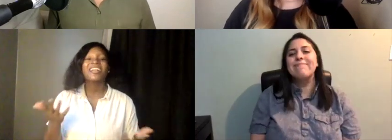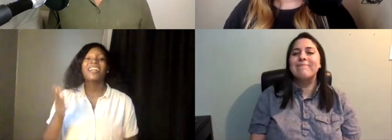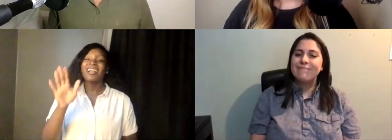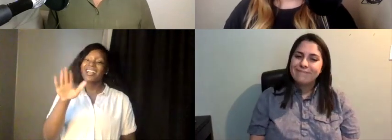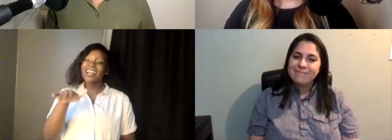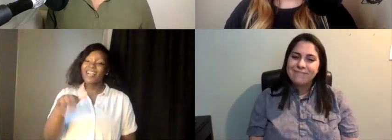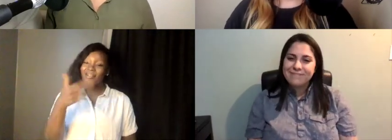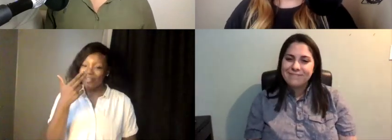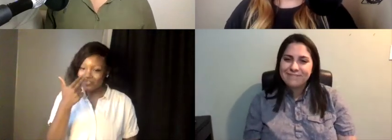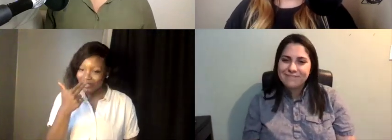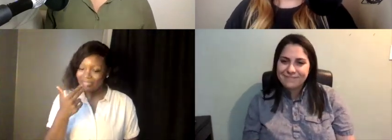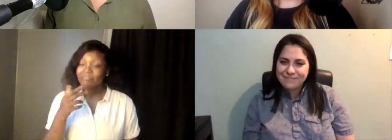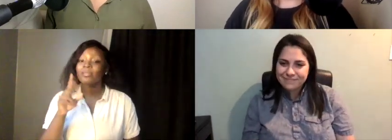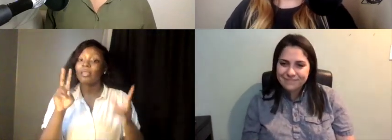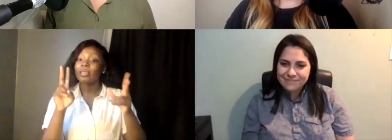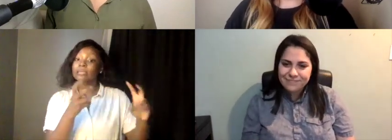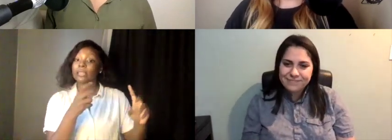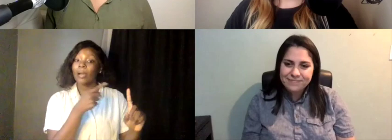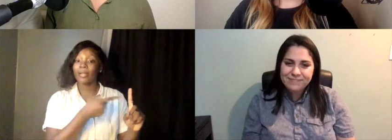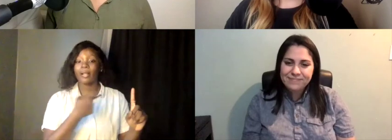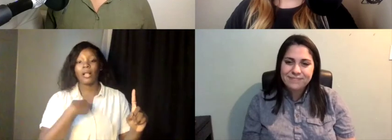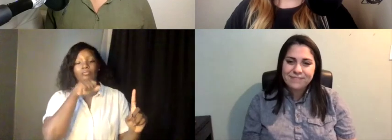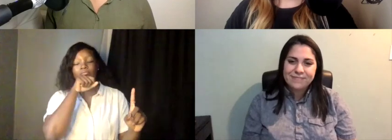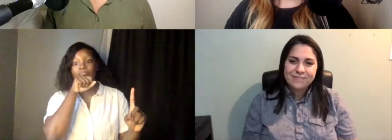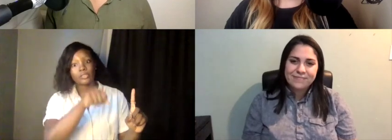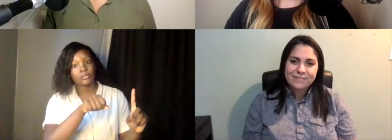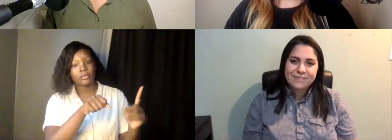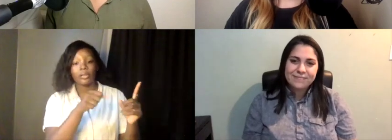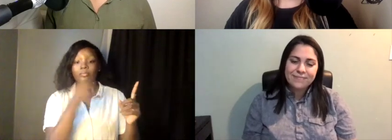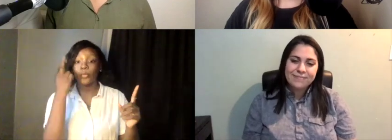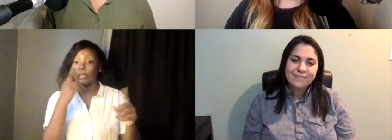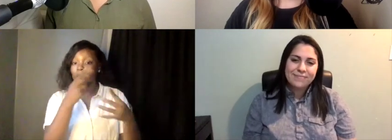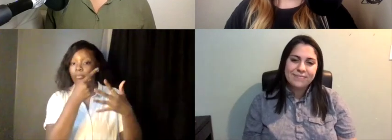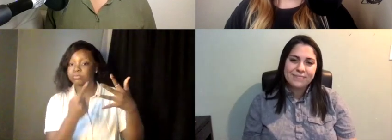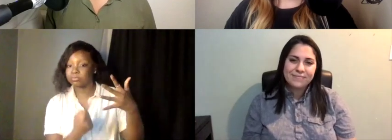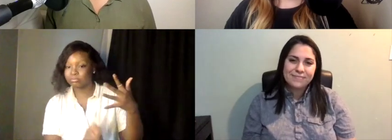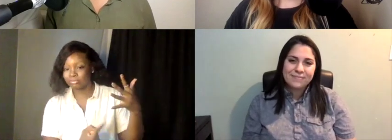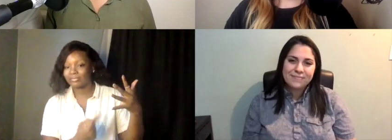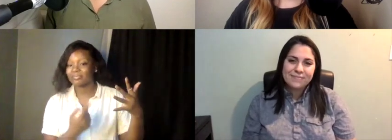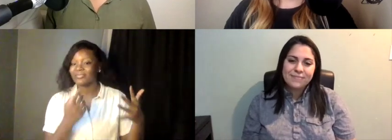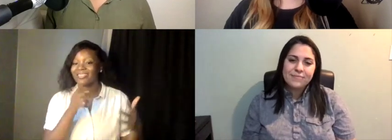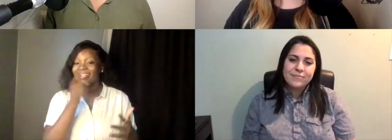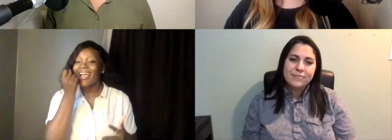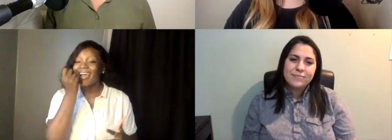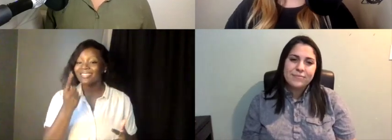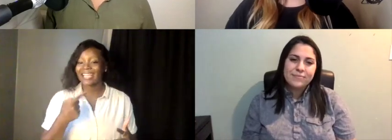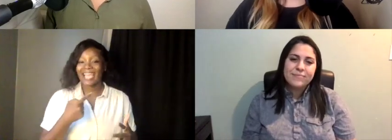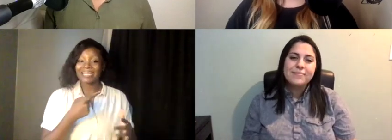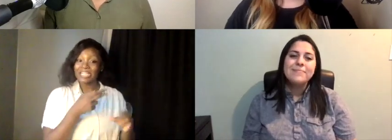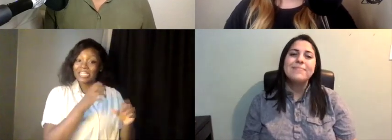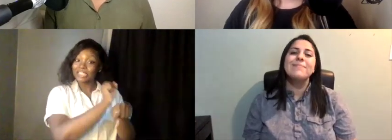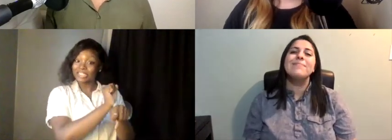love this topic for many reasons because I take great pleasure in quitting a job.